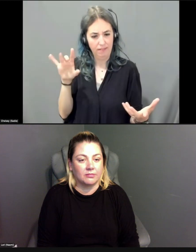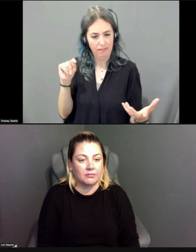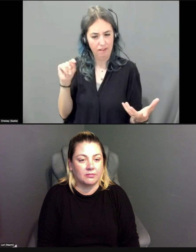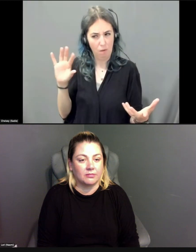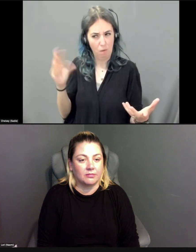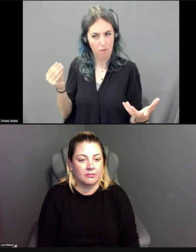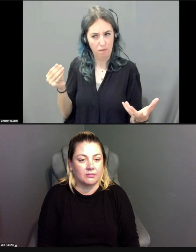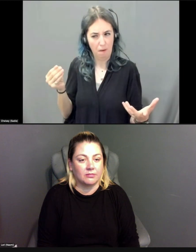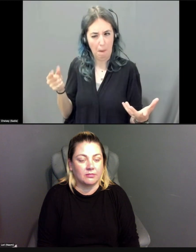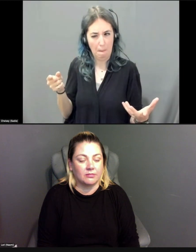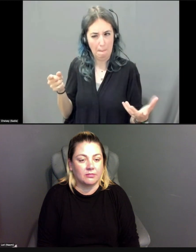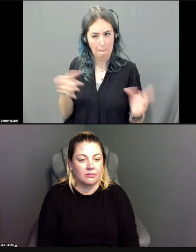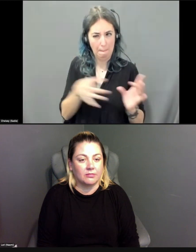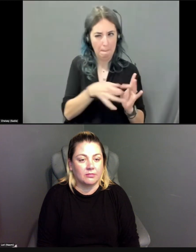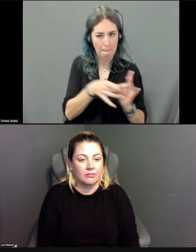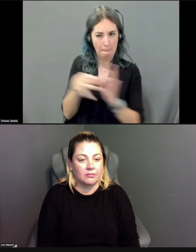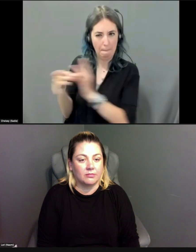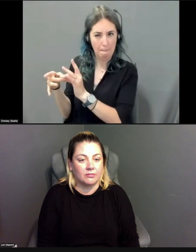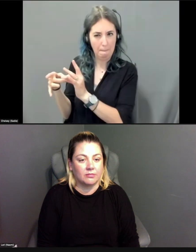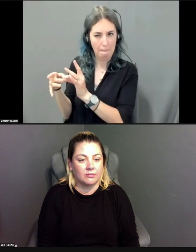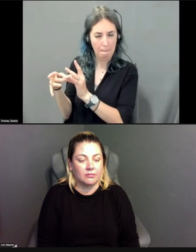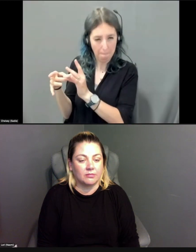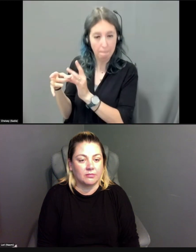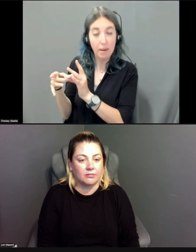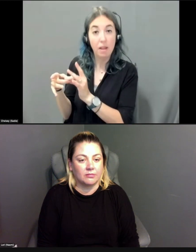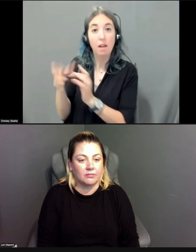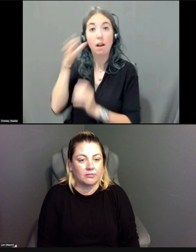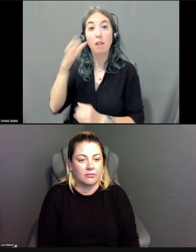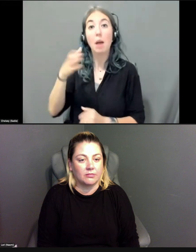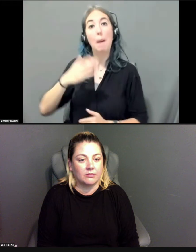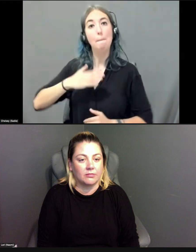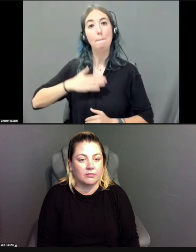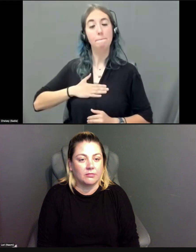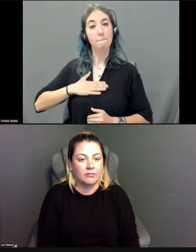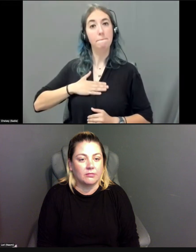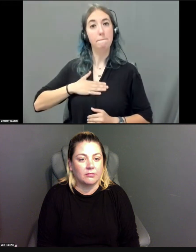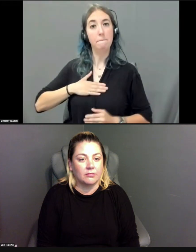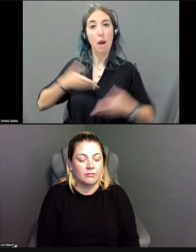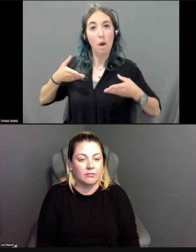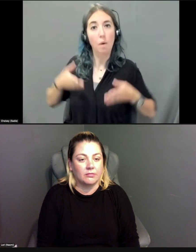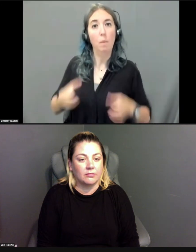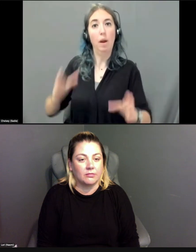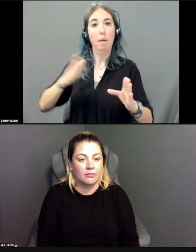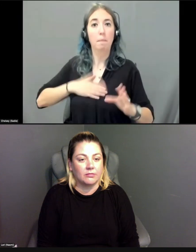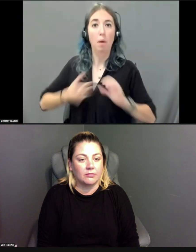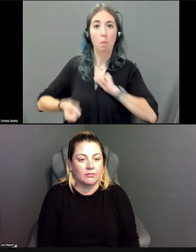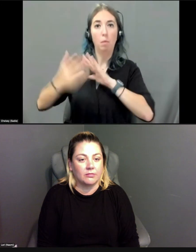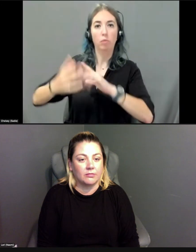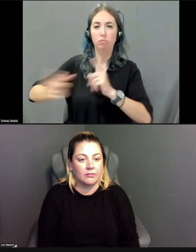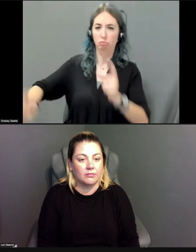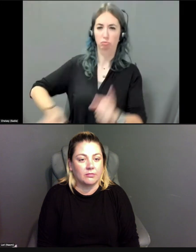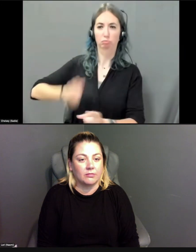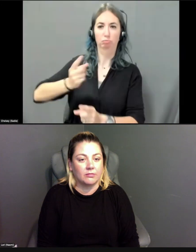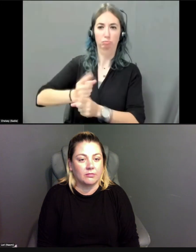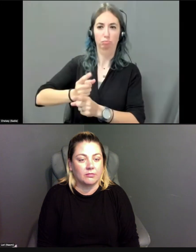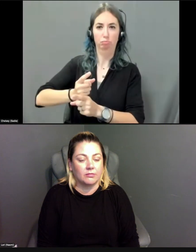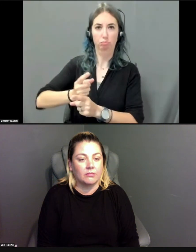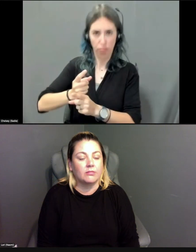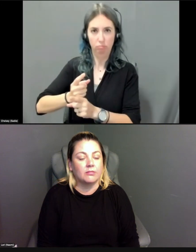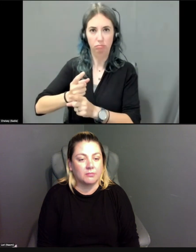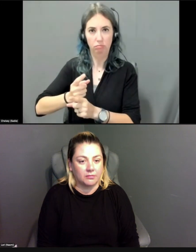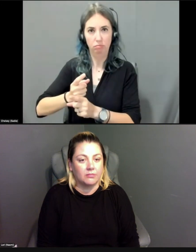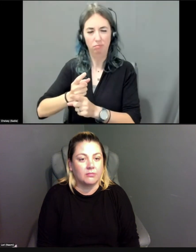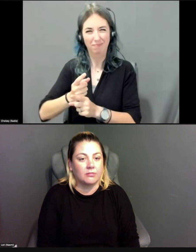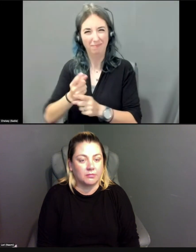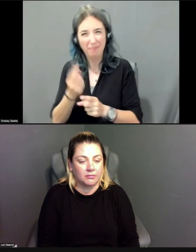way is my way, but it doesn't take your lived experiences or your preferences or your